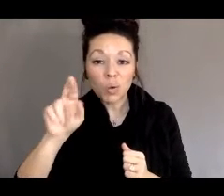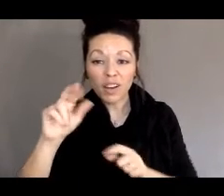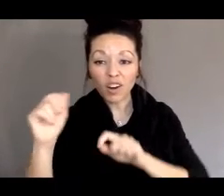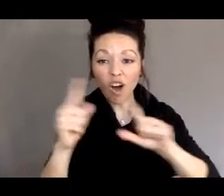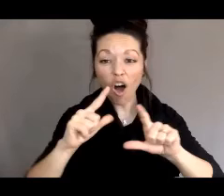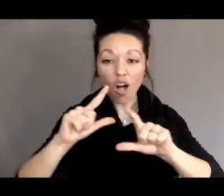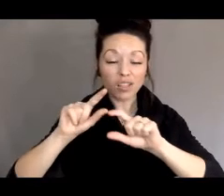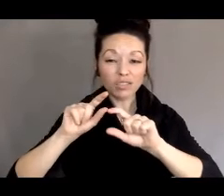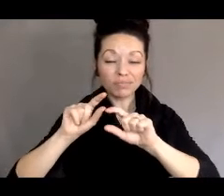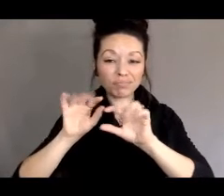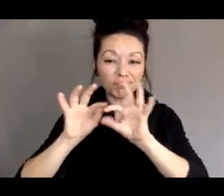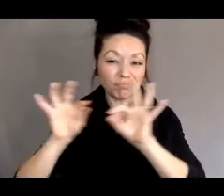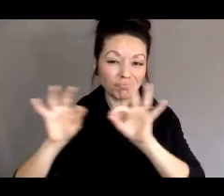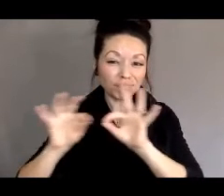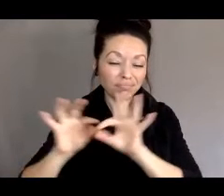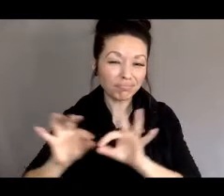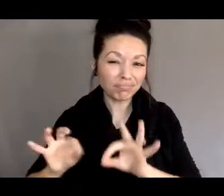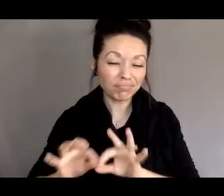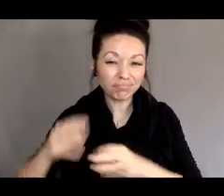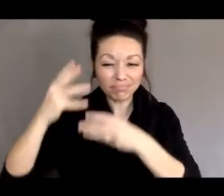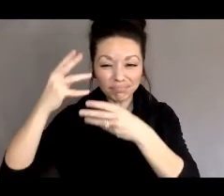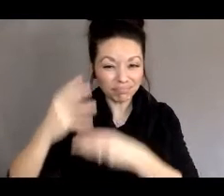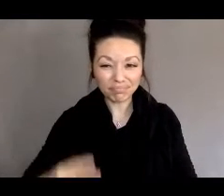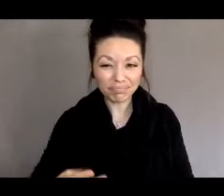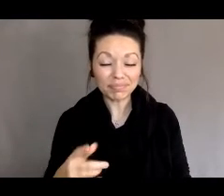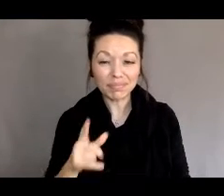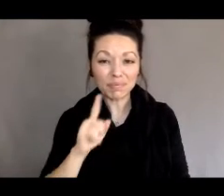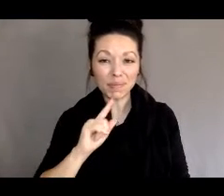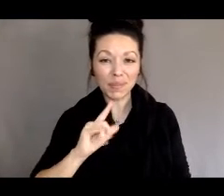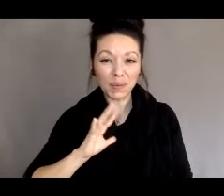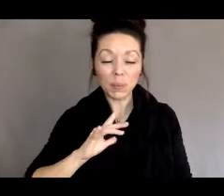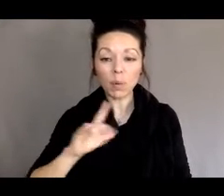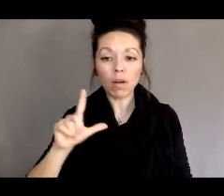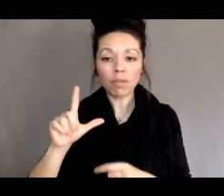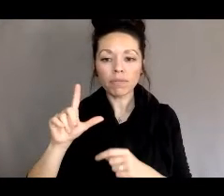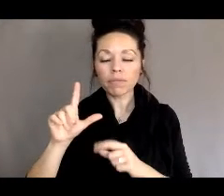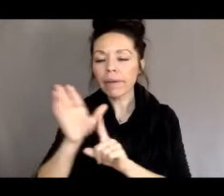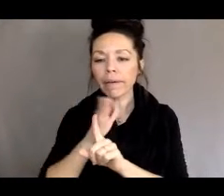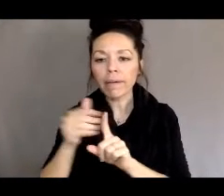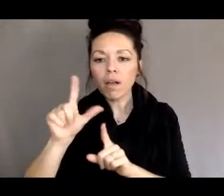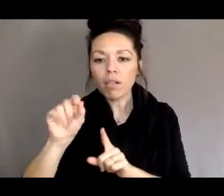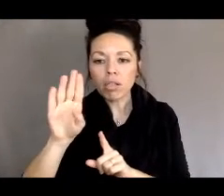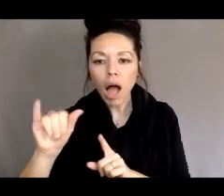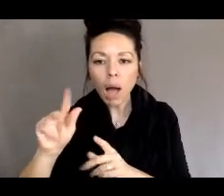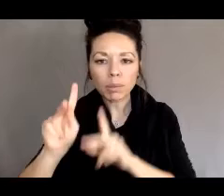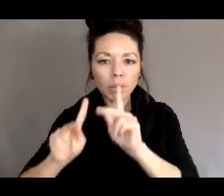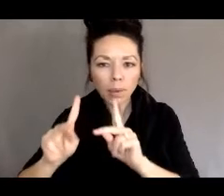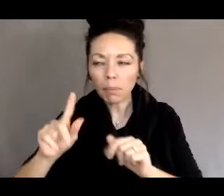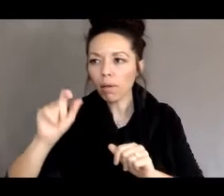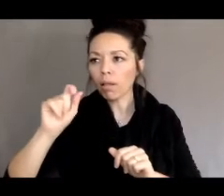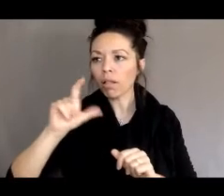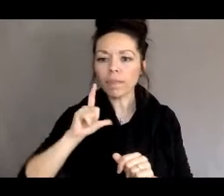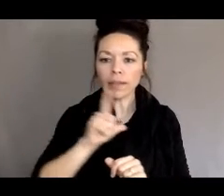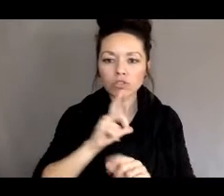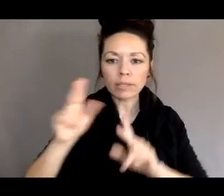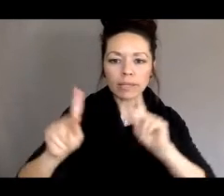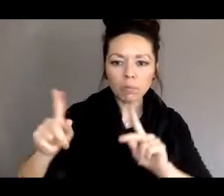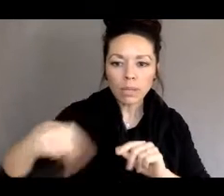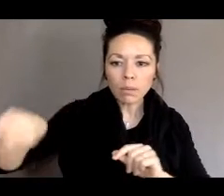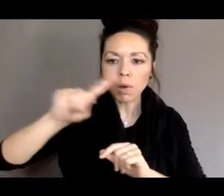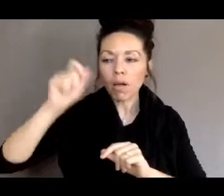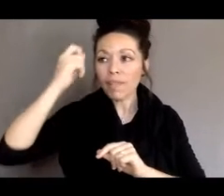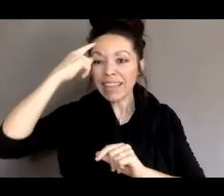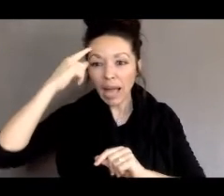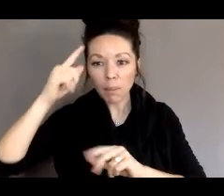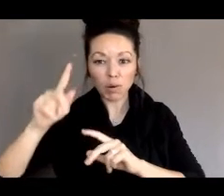in the lobbying and legislative community down at the Capitol. A lot of screenshots